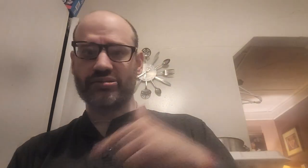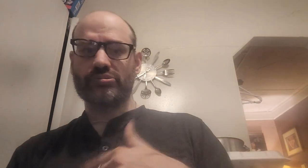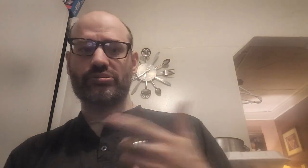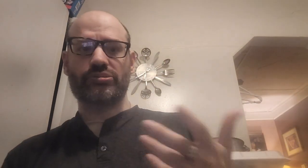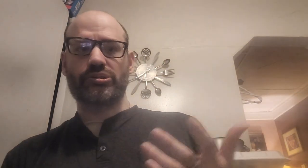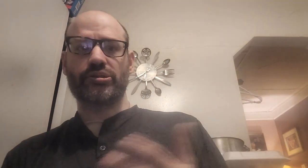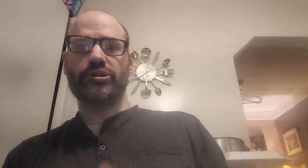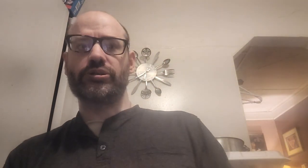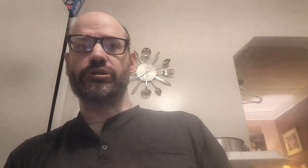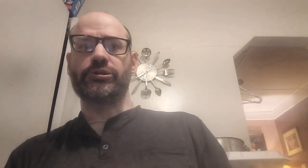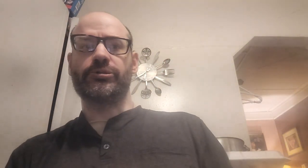like this.